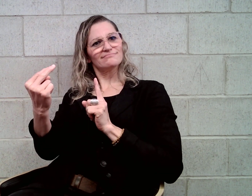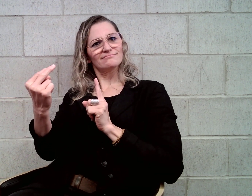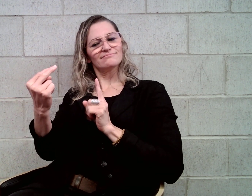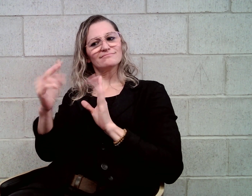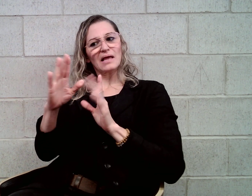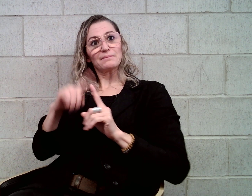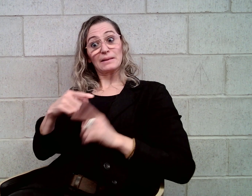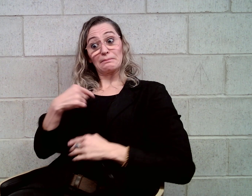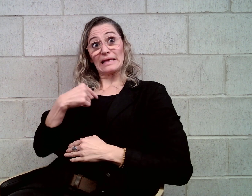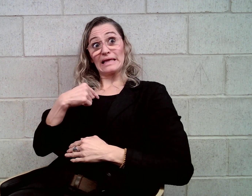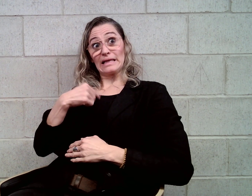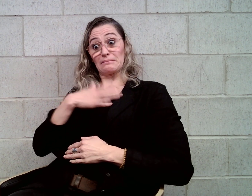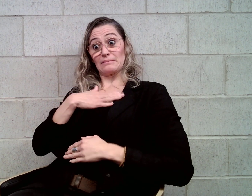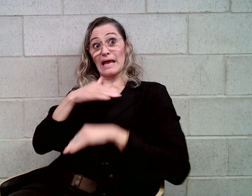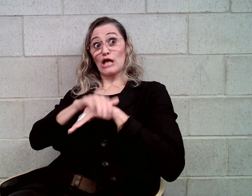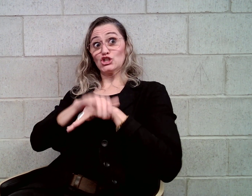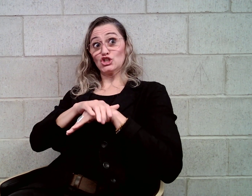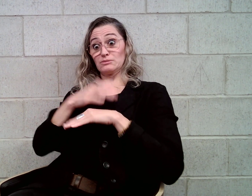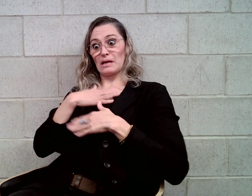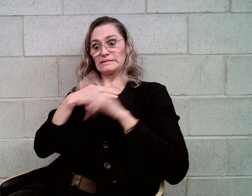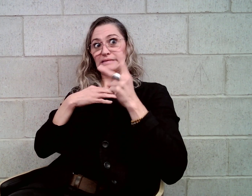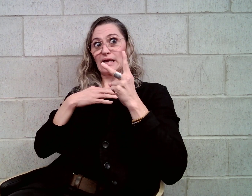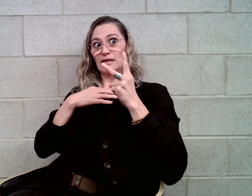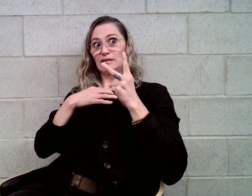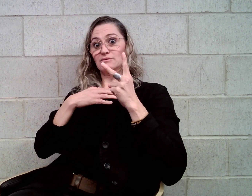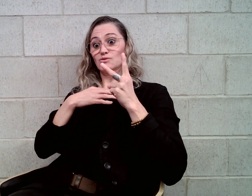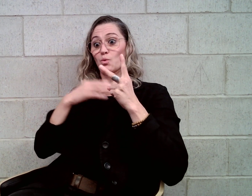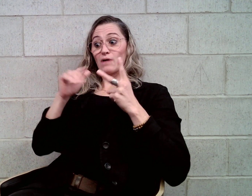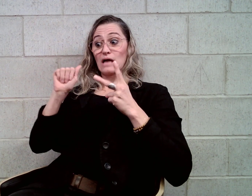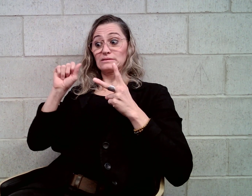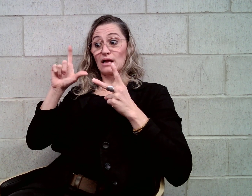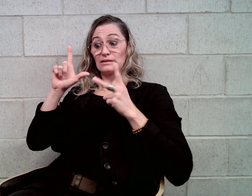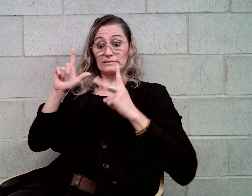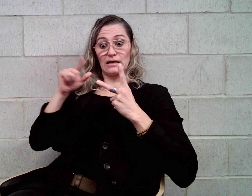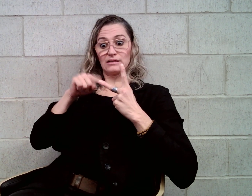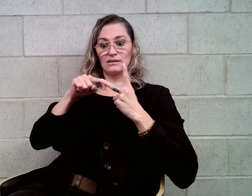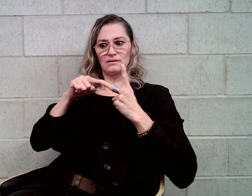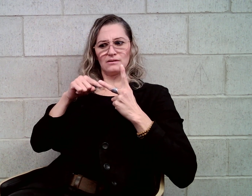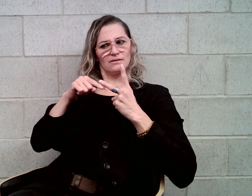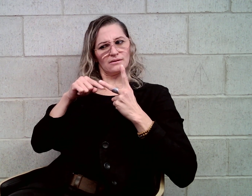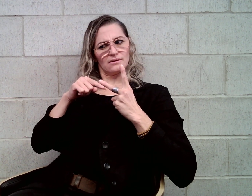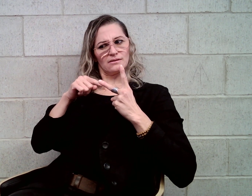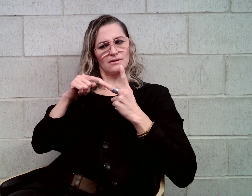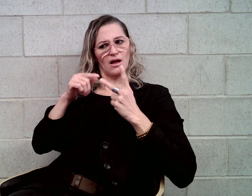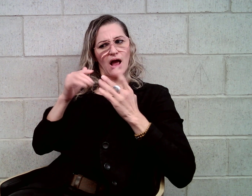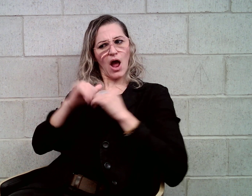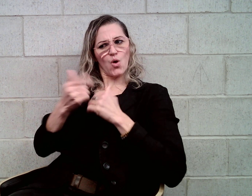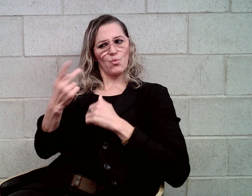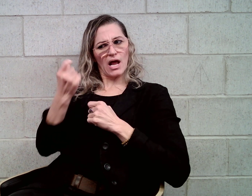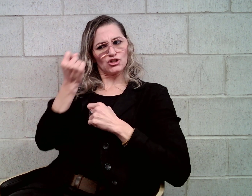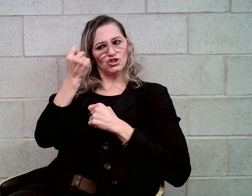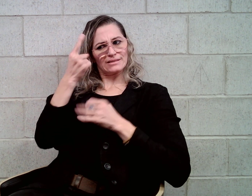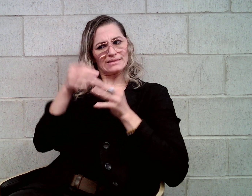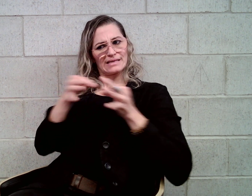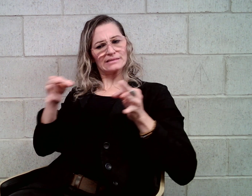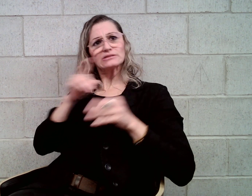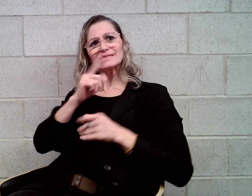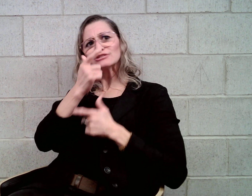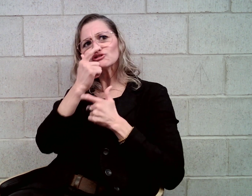I guess it conveys a subjective perspective that is interesting to look at. So English is my second language, ASL is my first. So again, I'm looking at, how